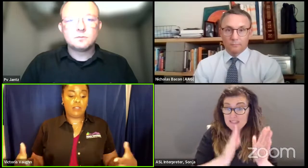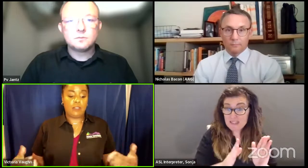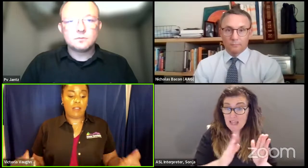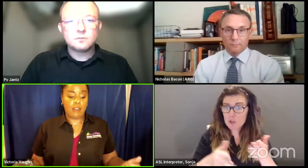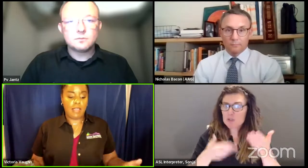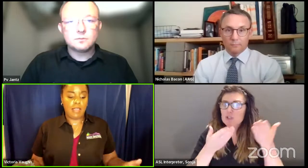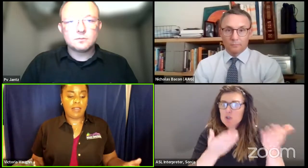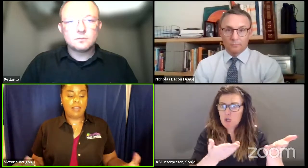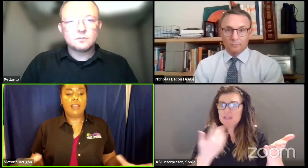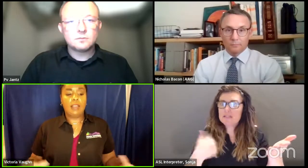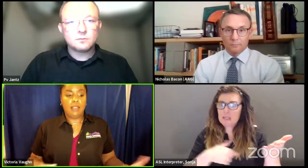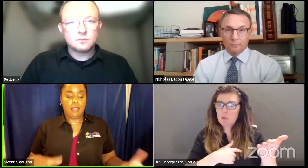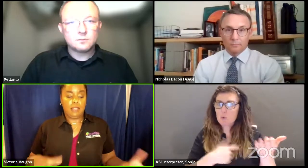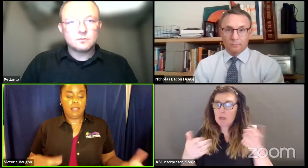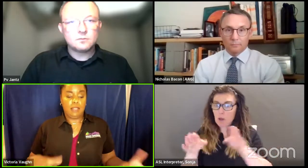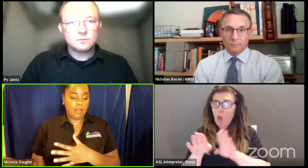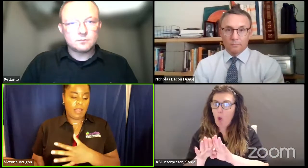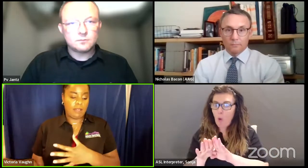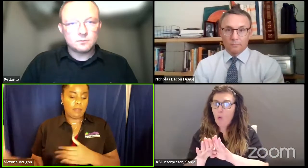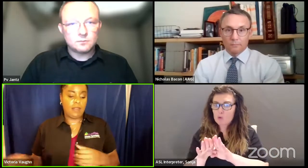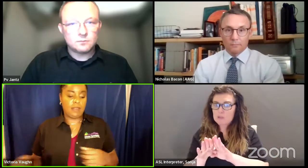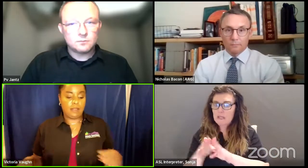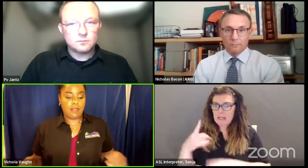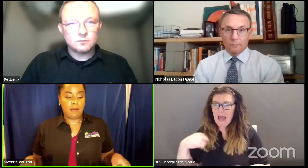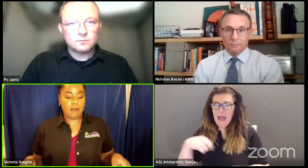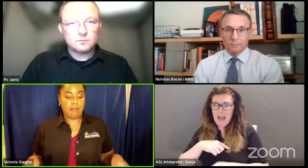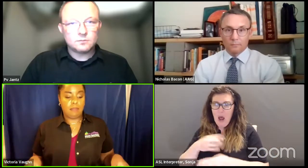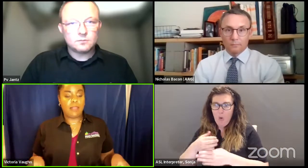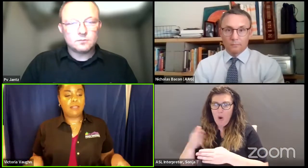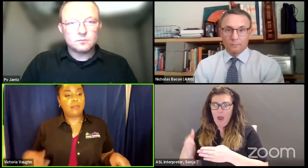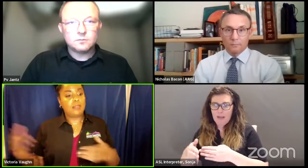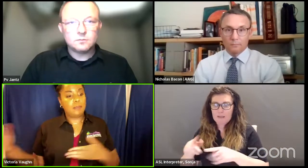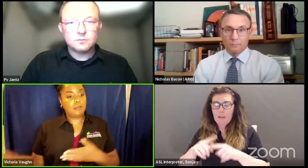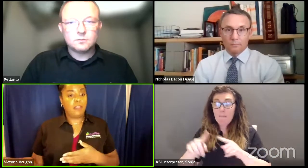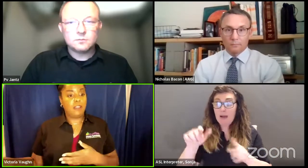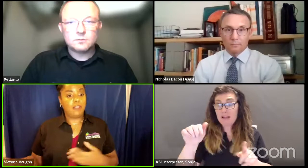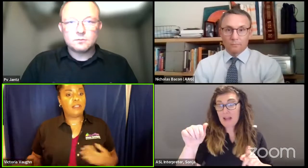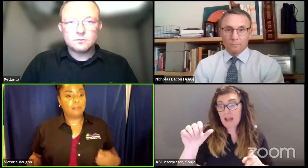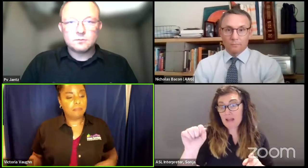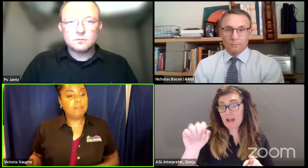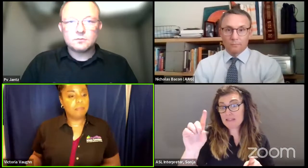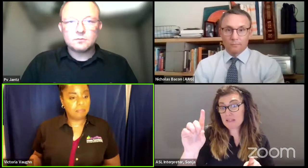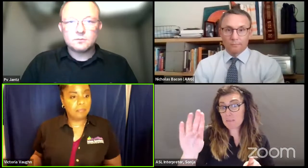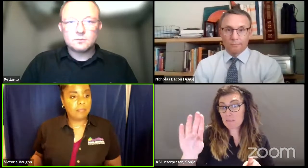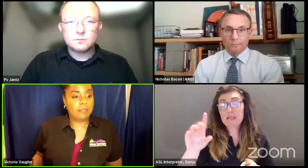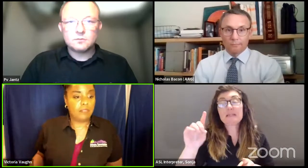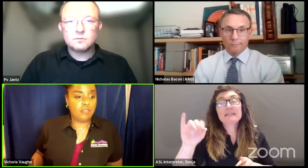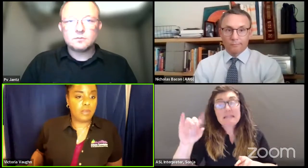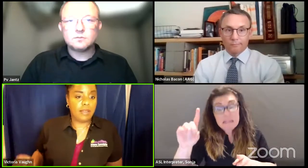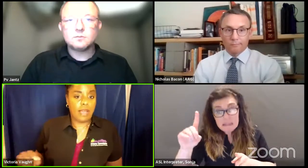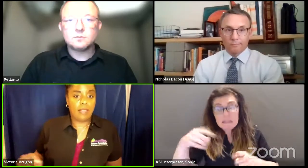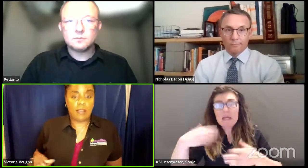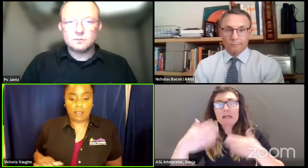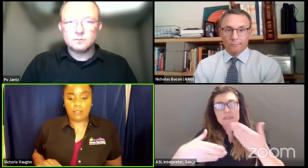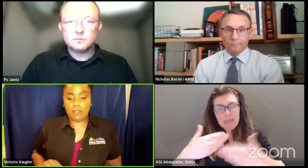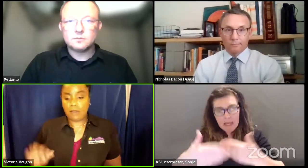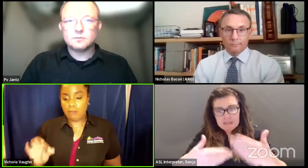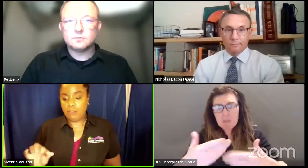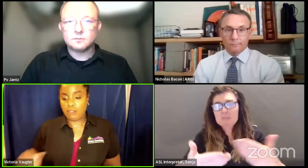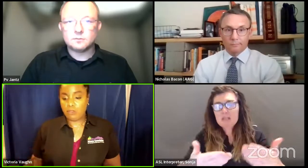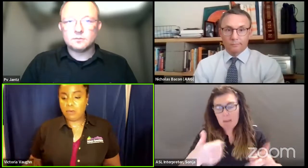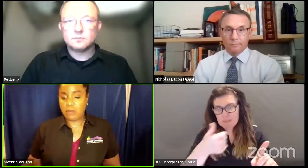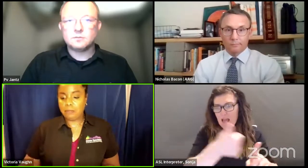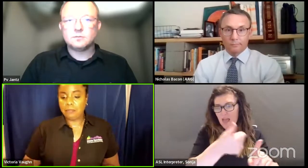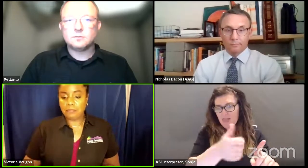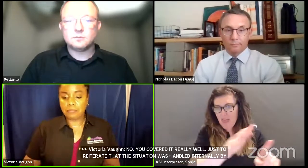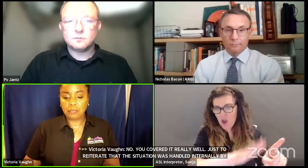close it on our end, ASDB did take some steps on their end. So just wanted to add that